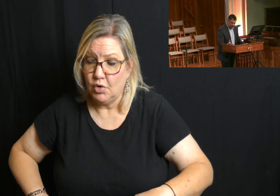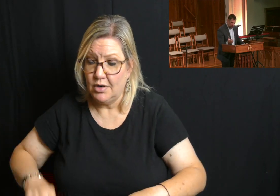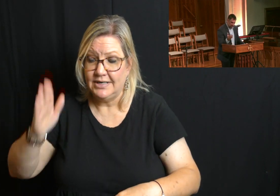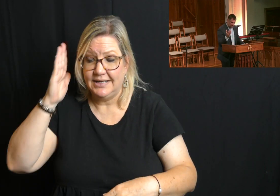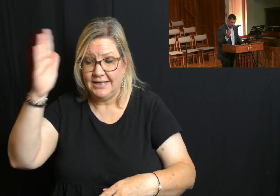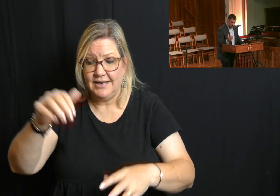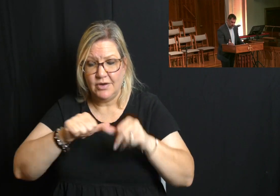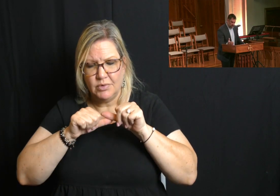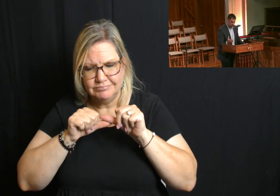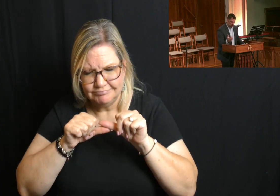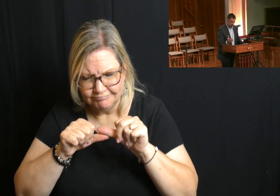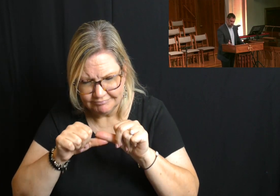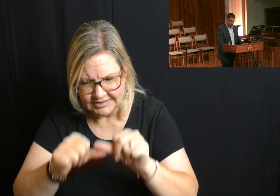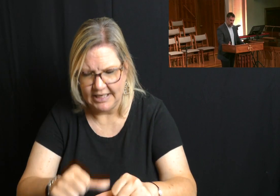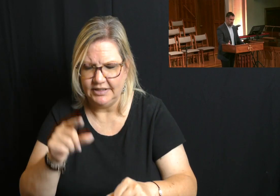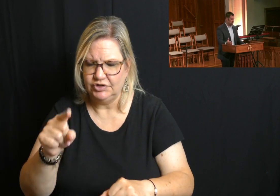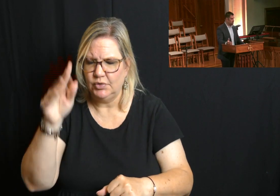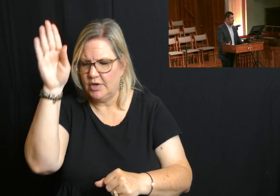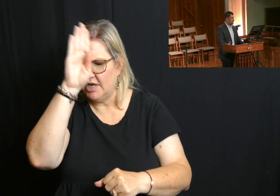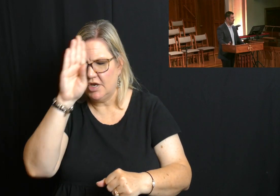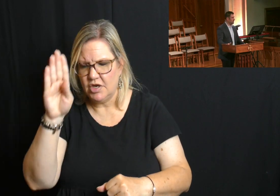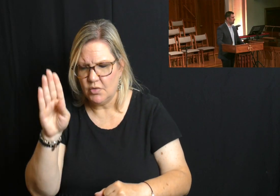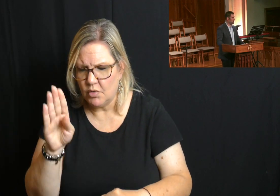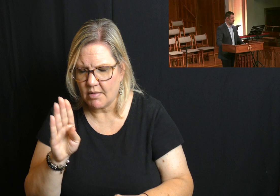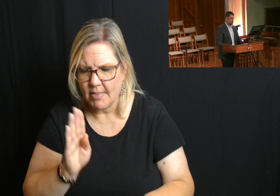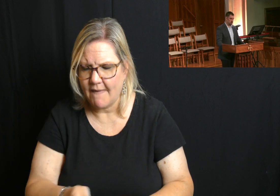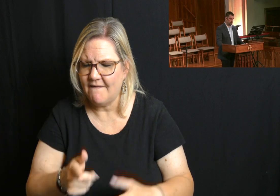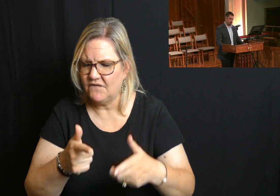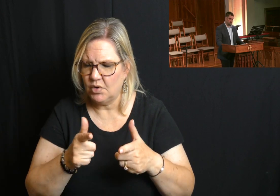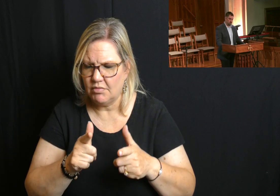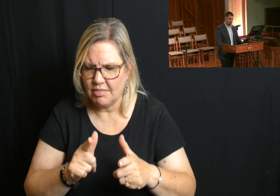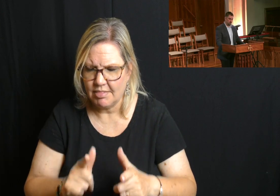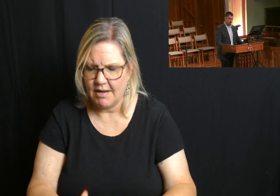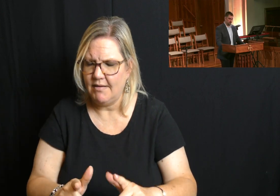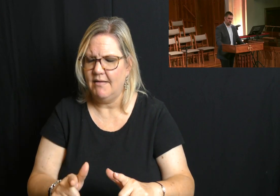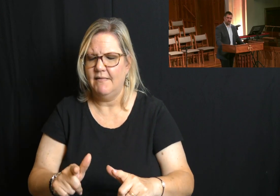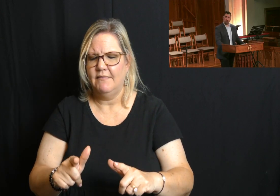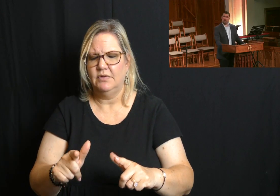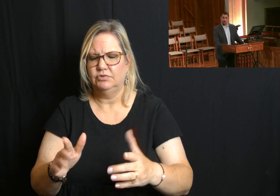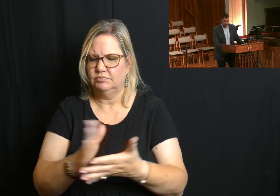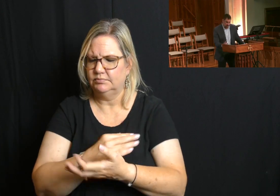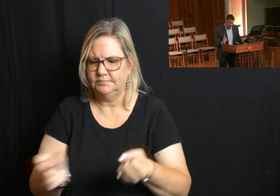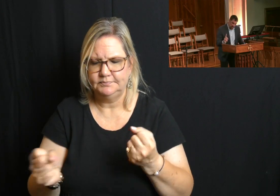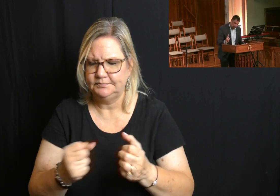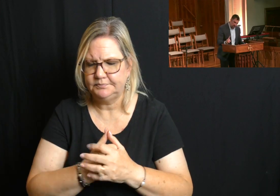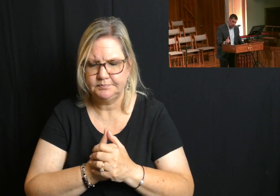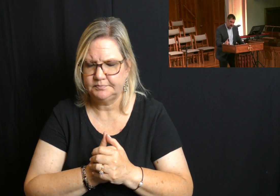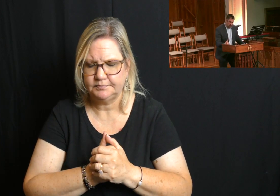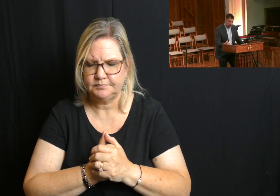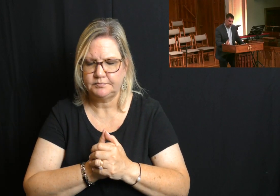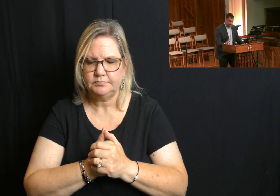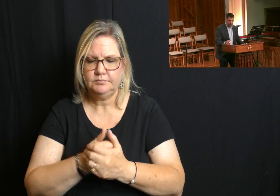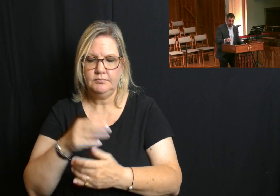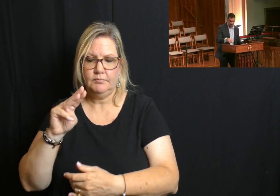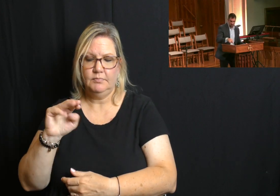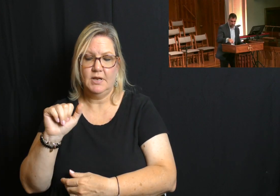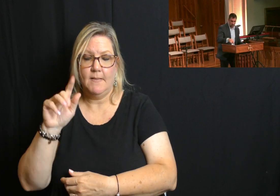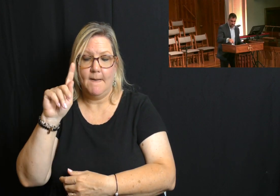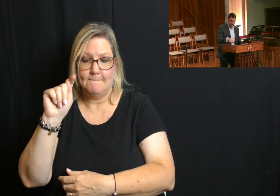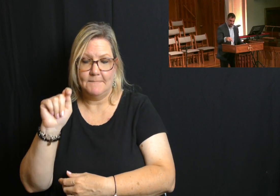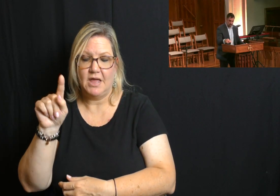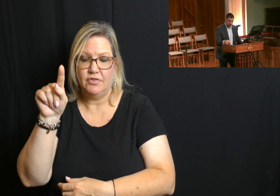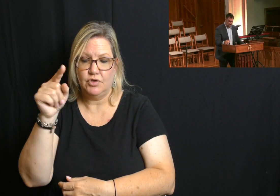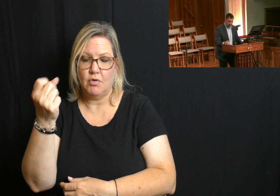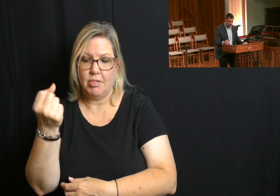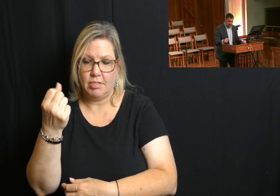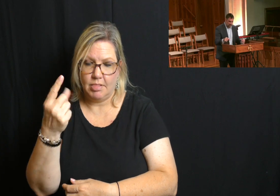never let the righteous be shaken." That's not enough evidence. Then read Matthew chapter 11, verse